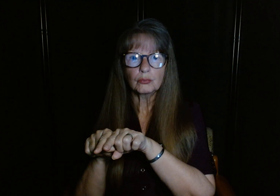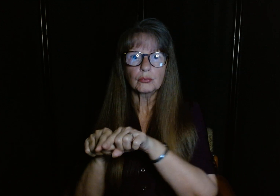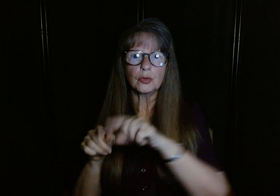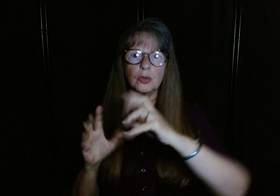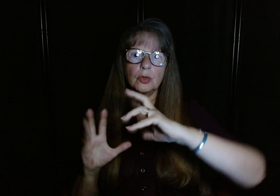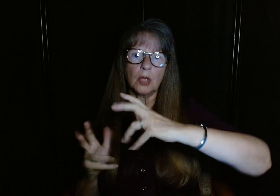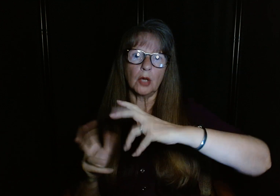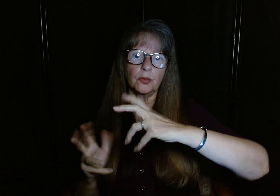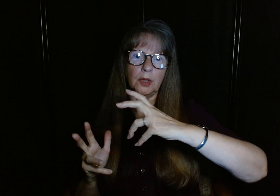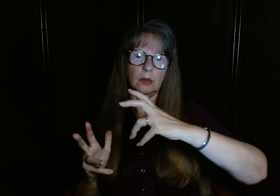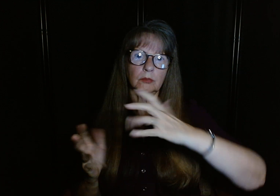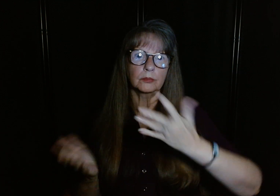to the laundry,